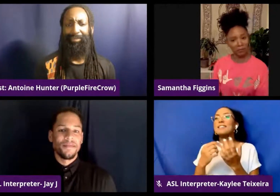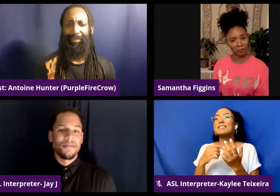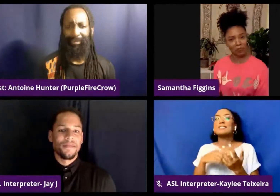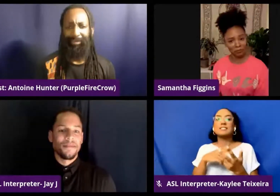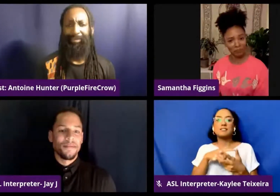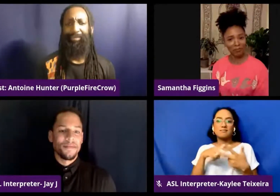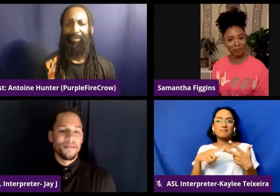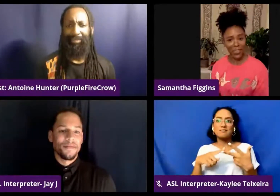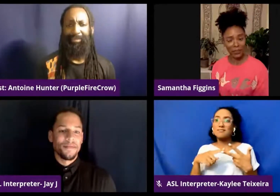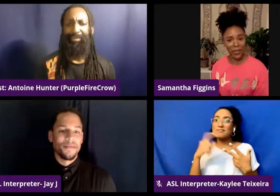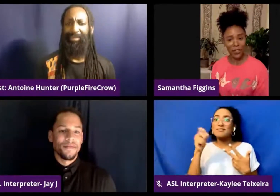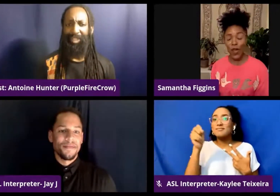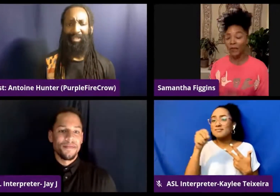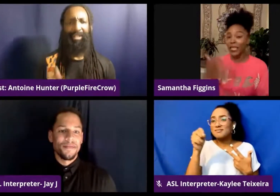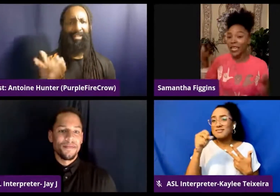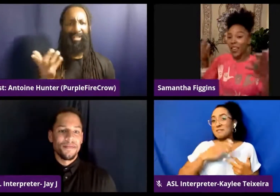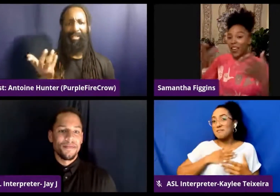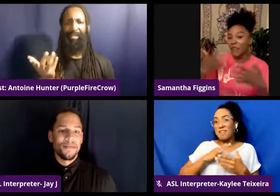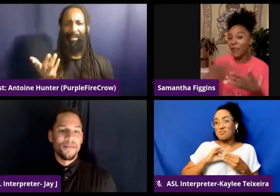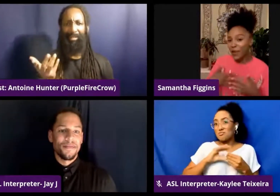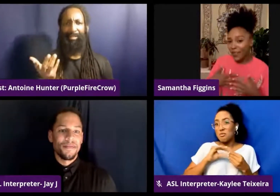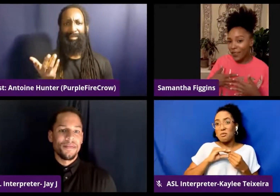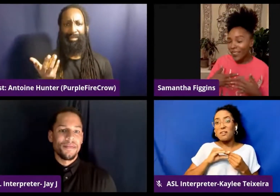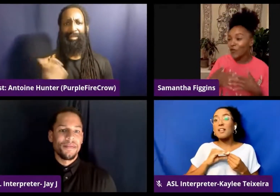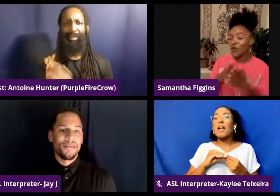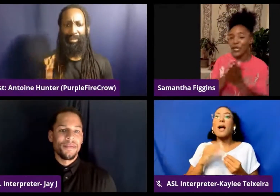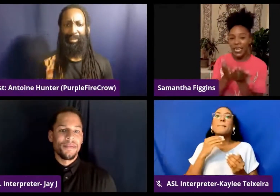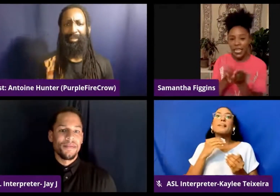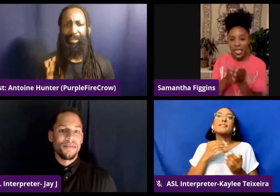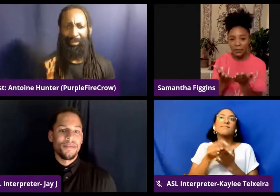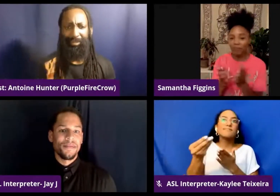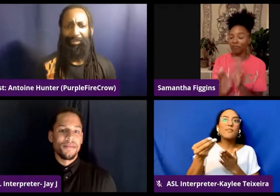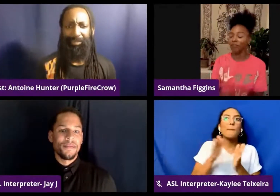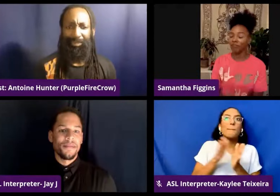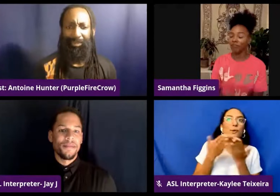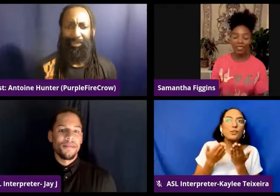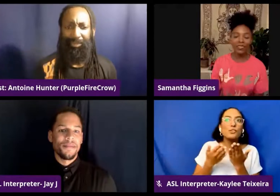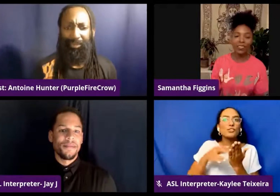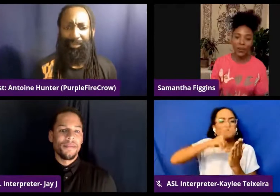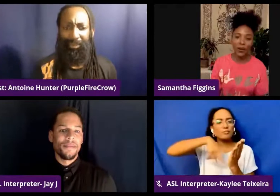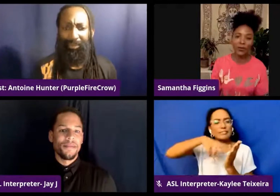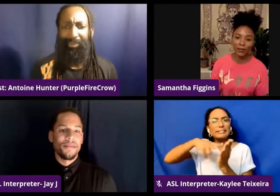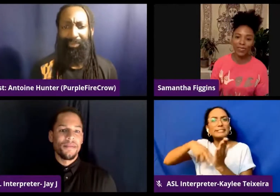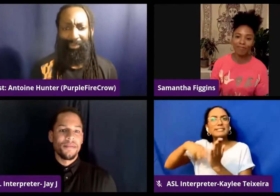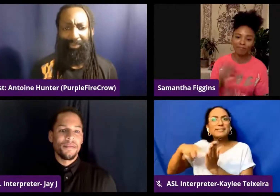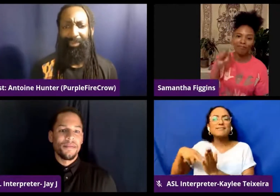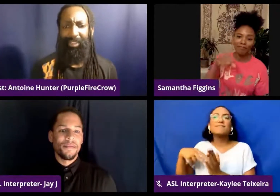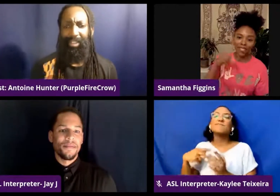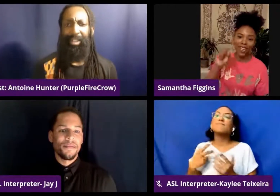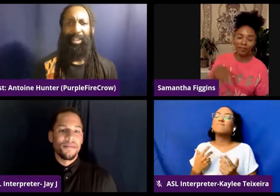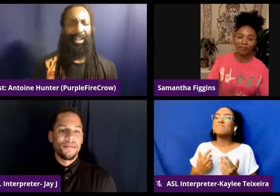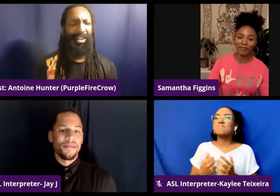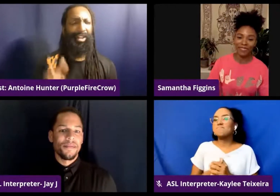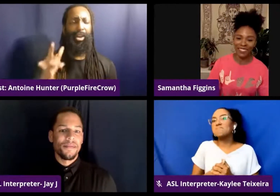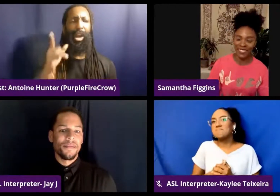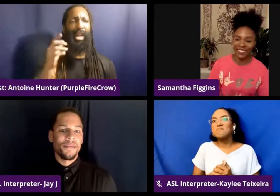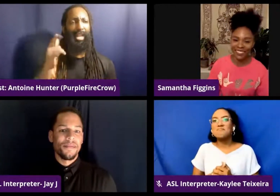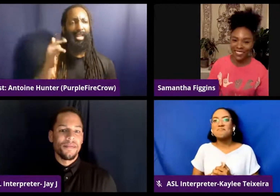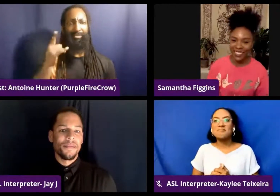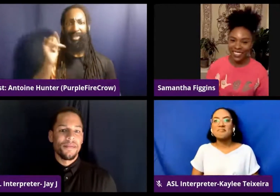Yeah, that's my story. I've been getting a lot of books and reading. So yeah.